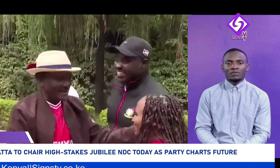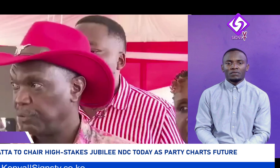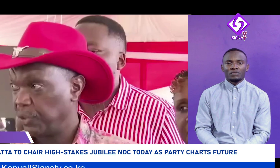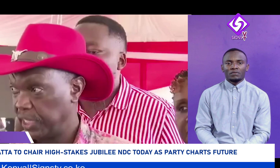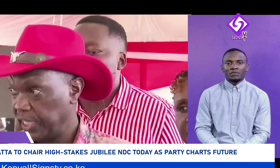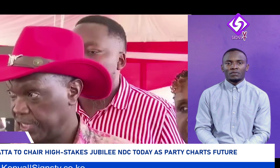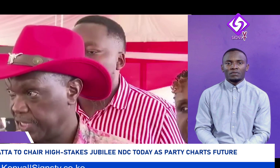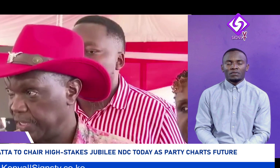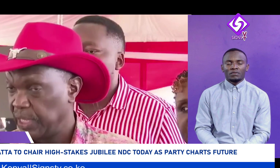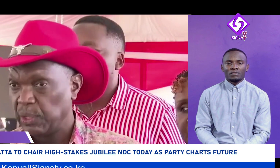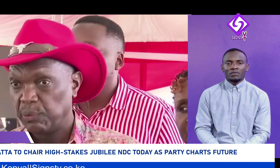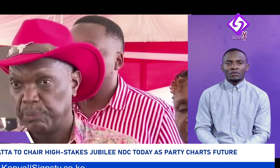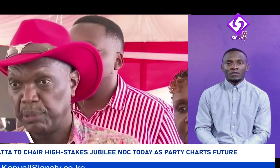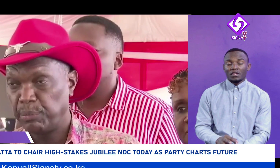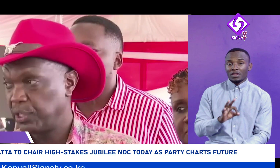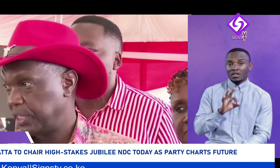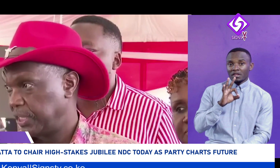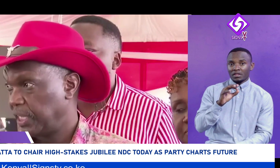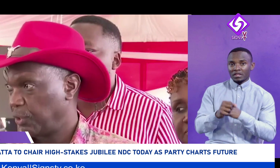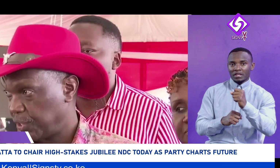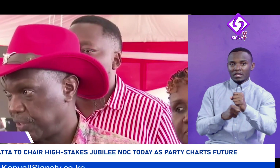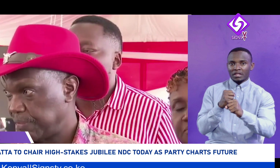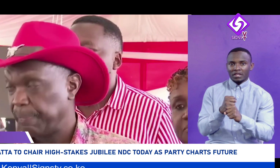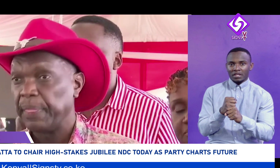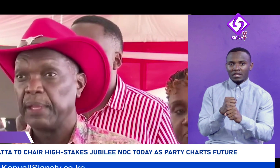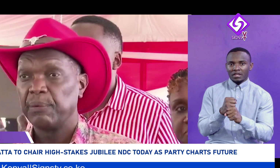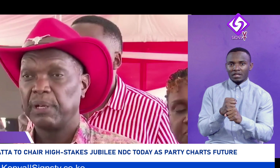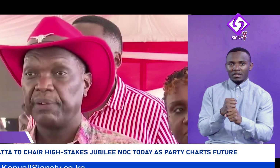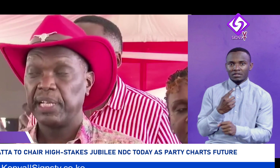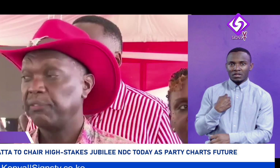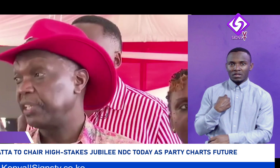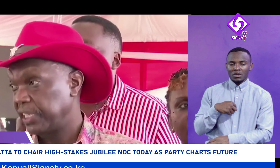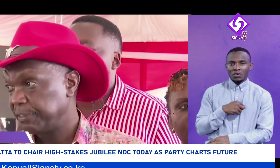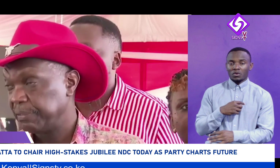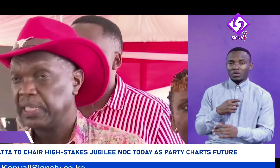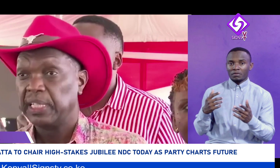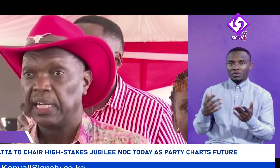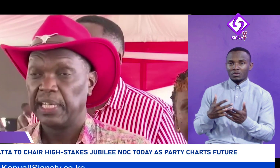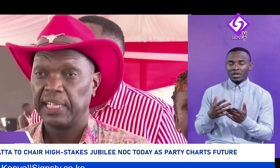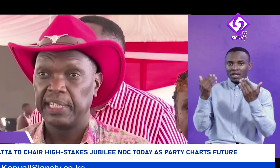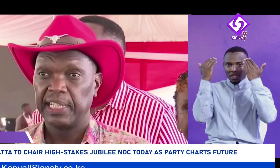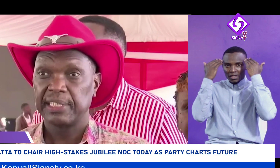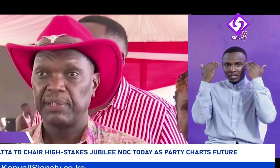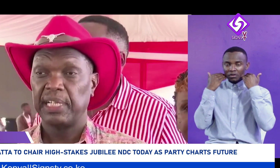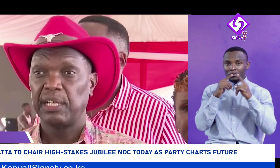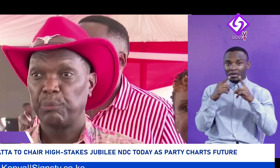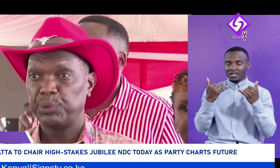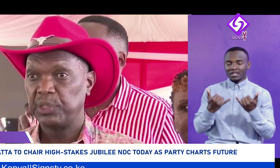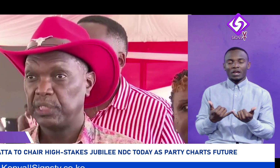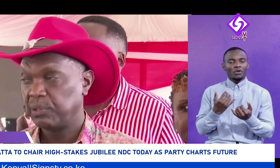Act. For 3 years, we've been bogged in the courts. We are finally free. And he has finally an opportunity